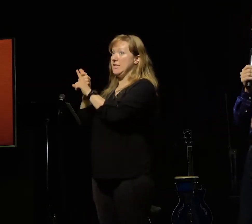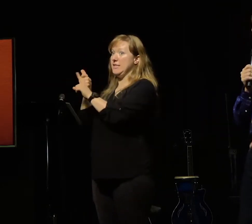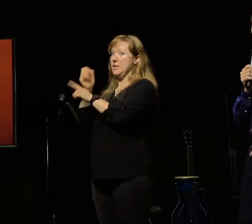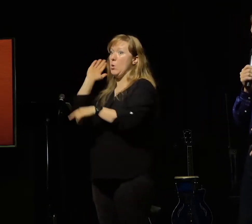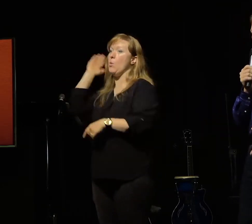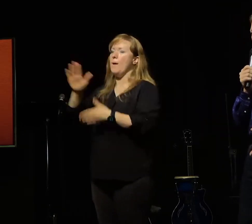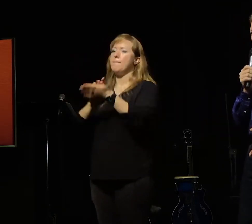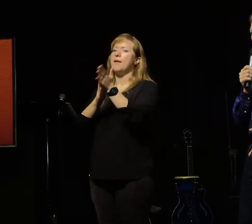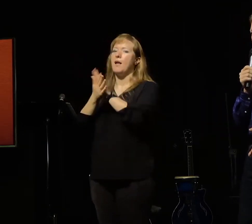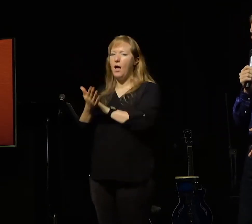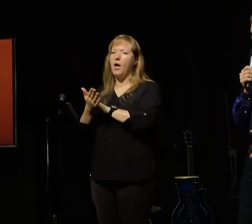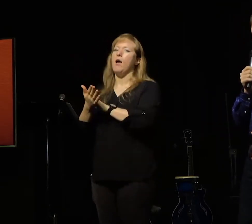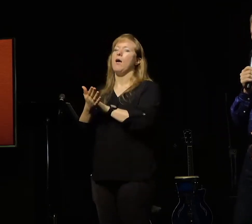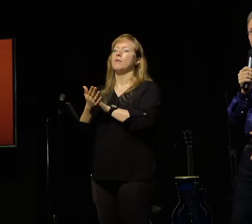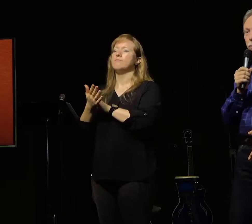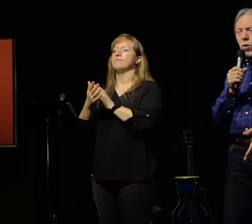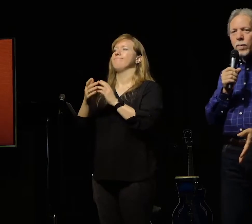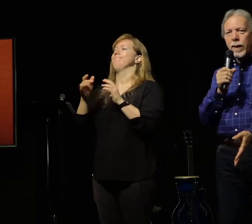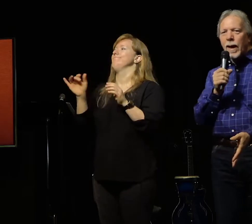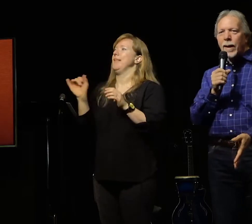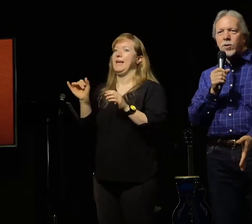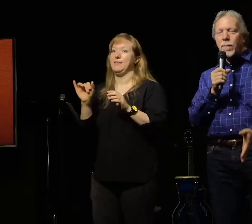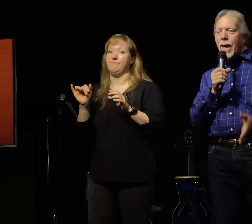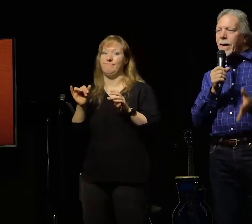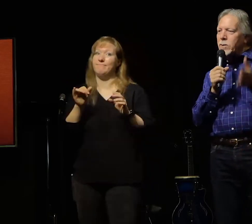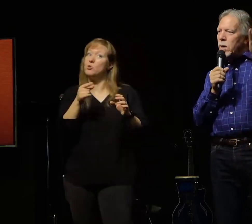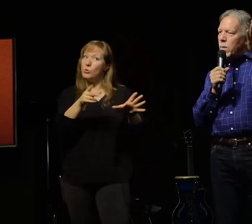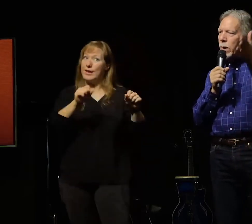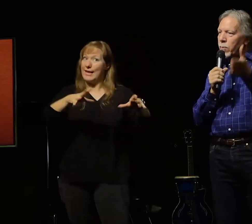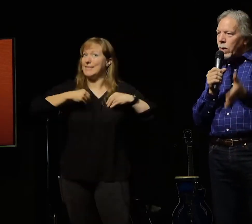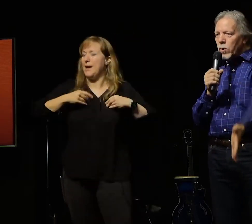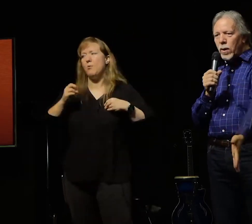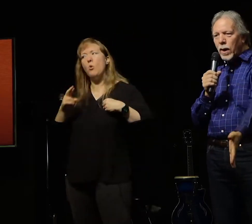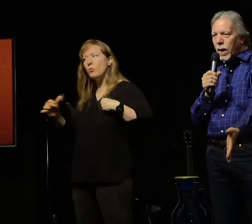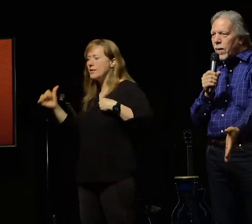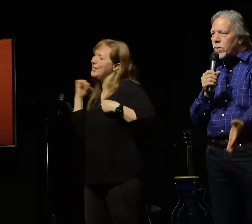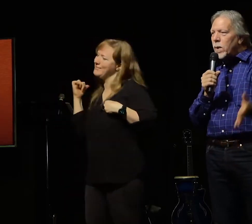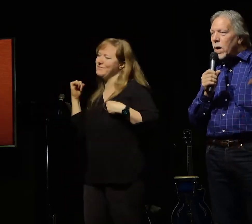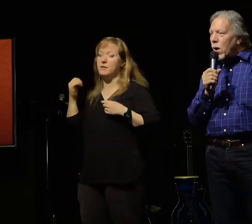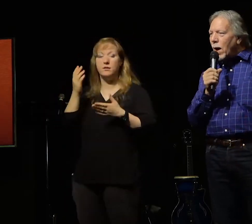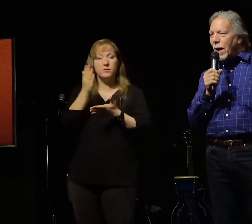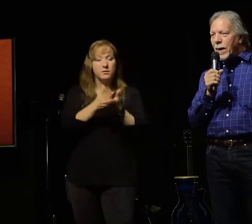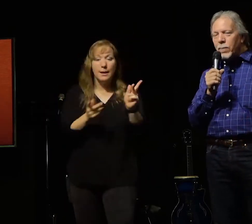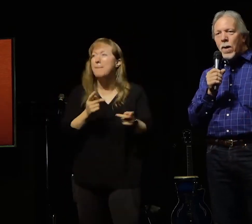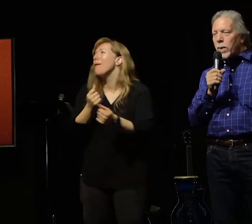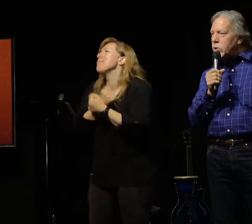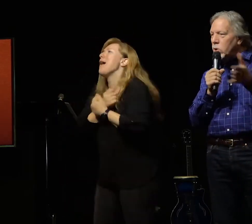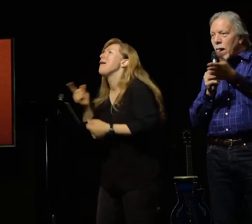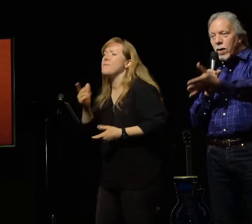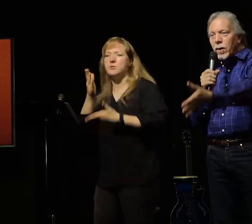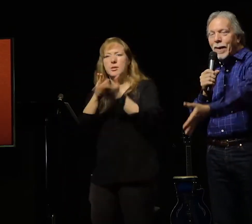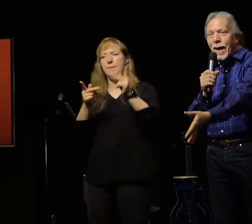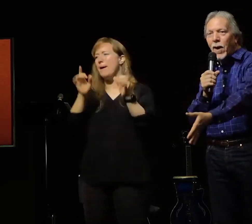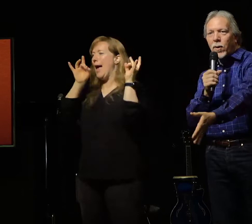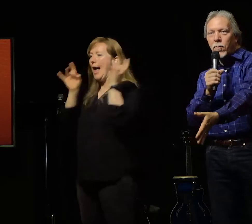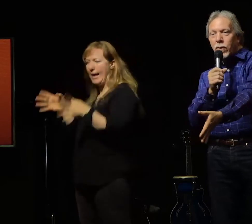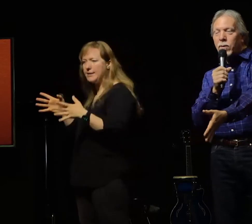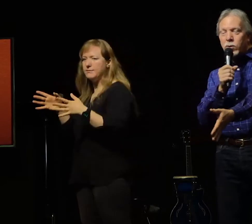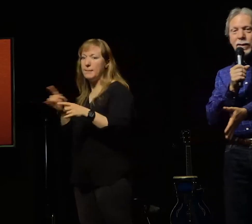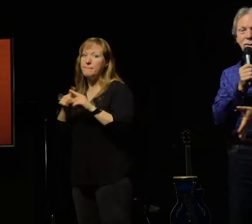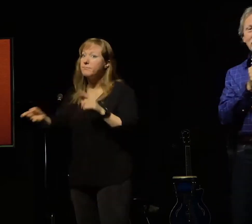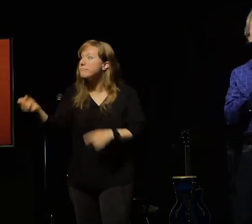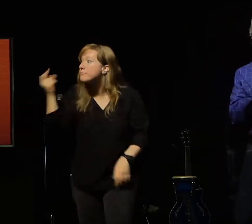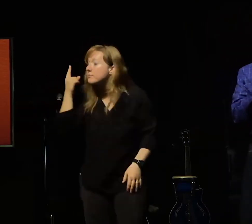the polarizer. He was going to be like those magnets. People were either going to love him or hate him, but you're not going to encounter the